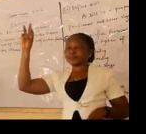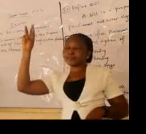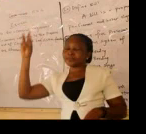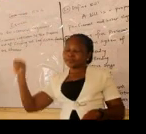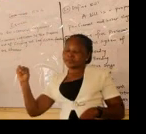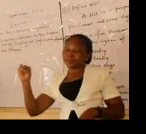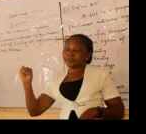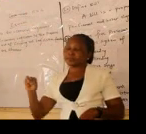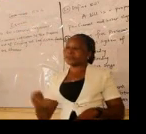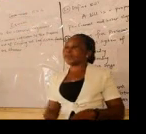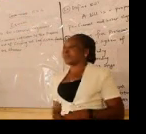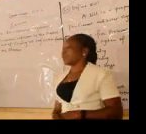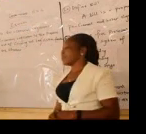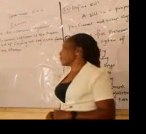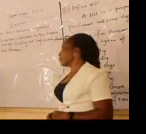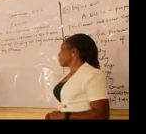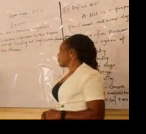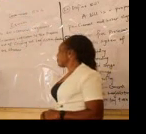4A,